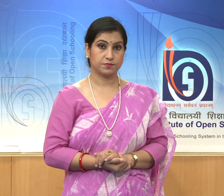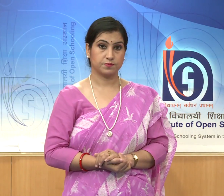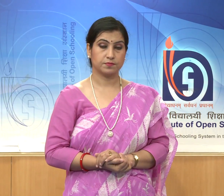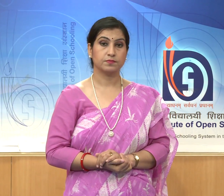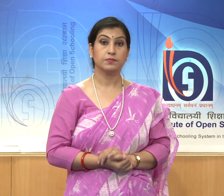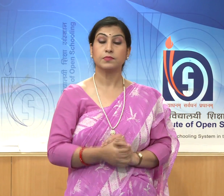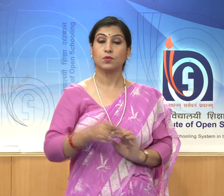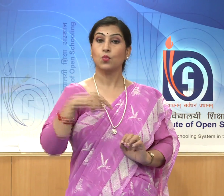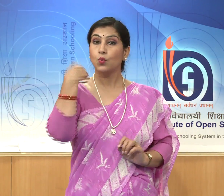of Radha